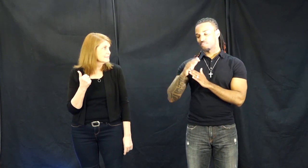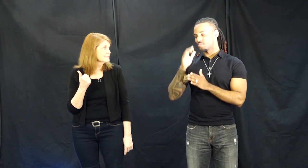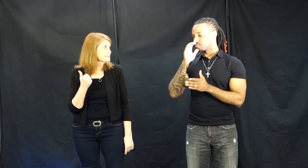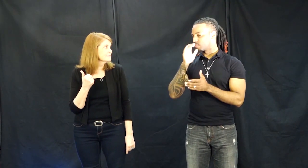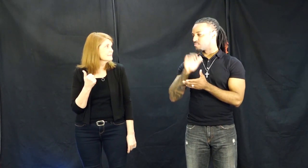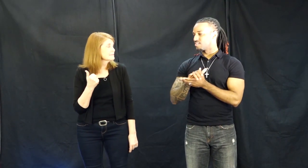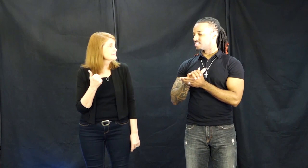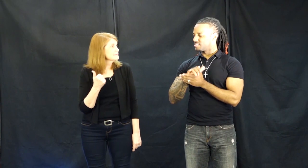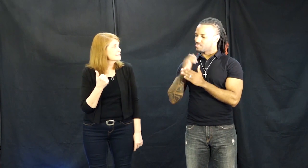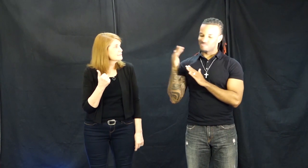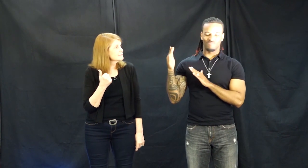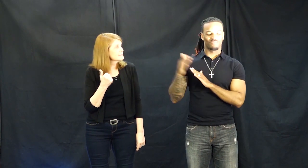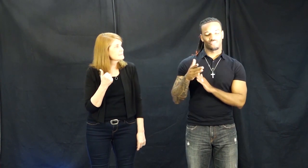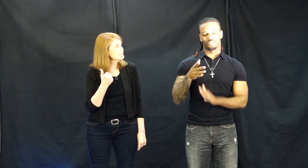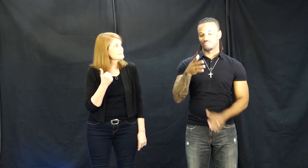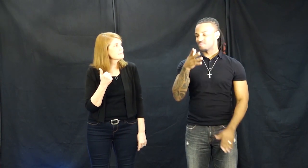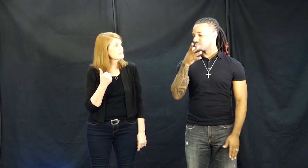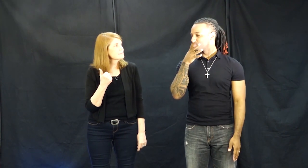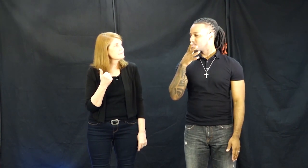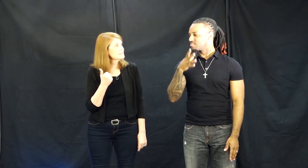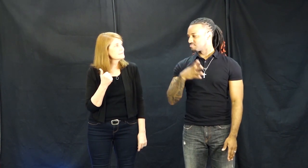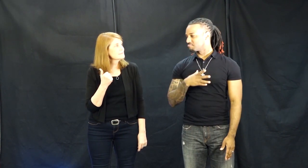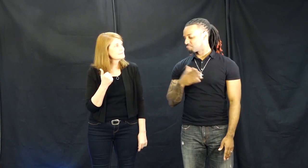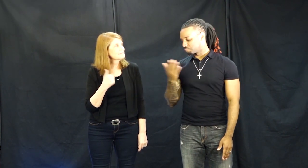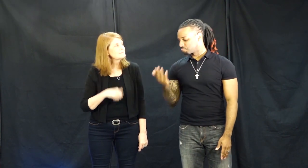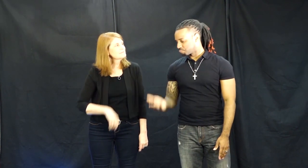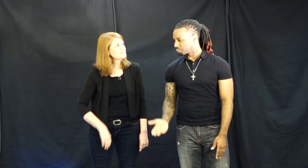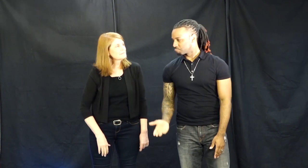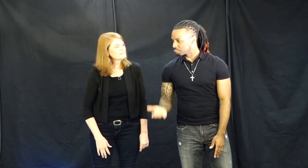best of wives and best of women.